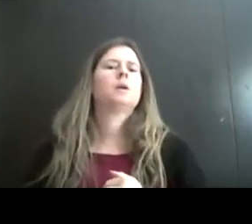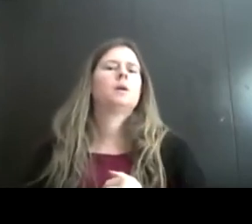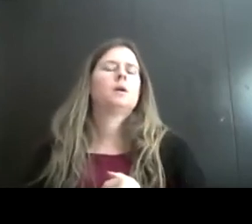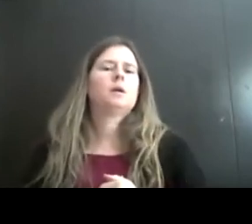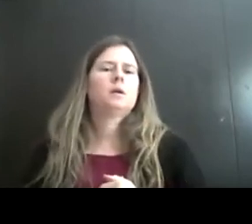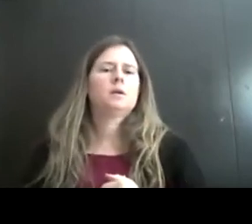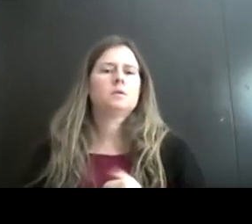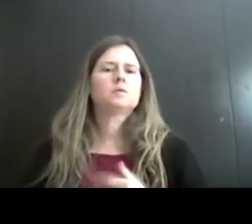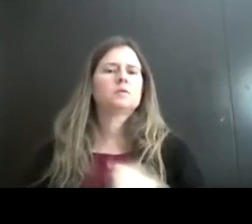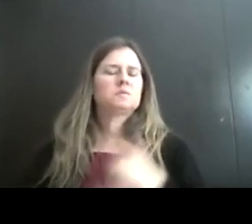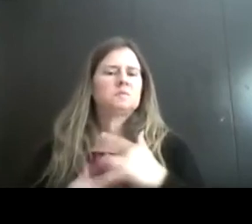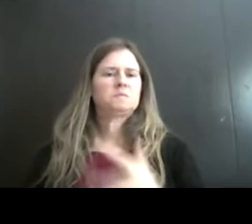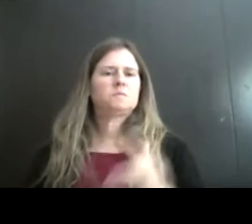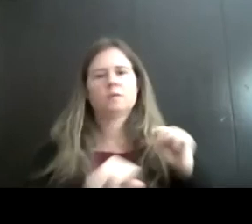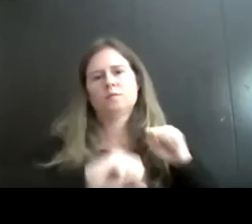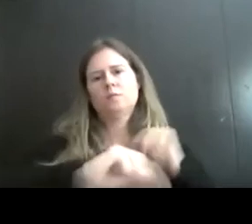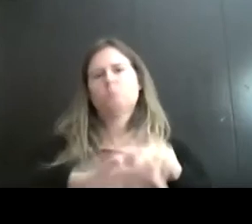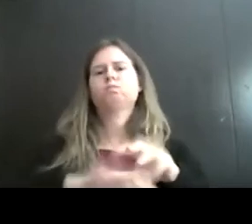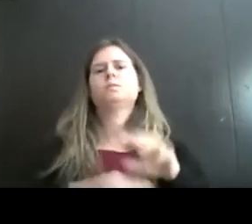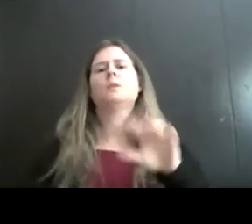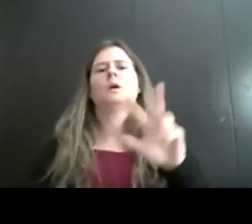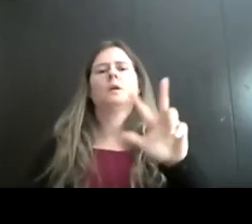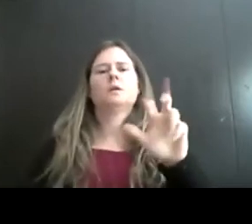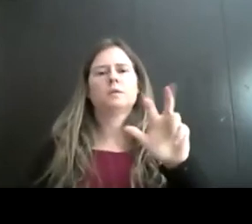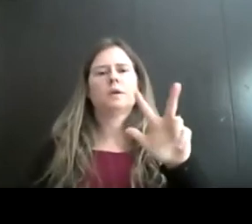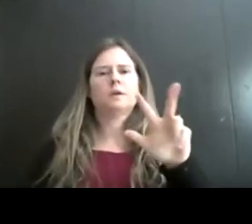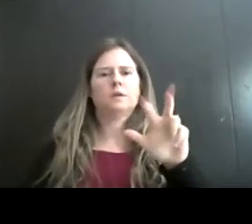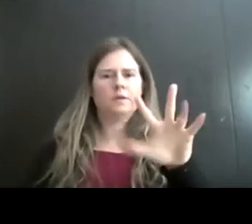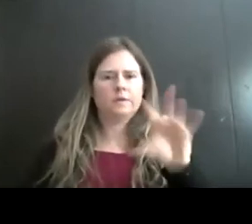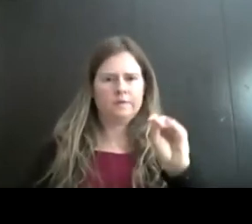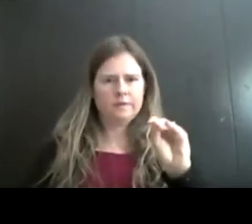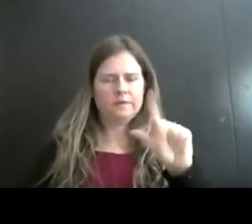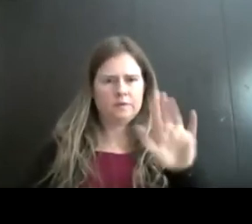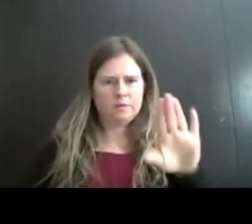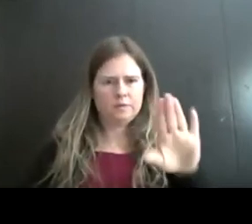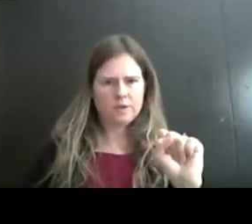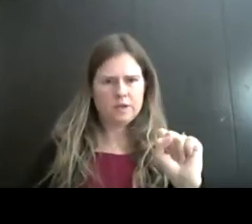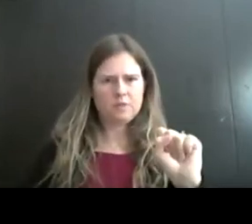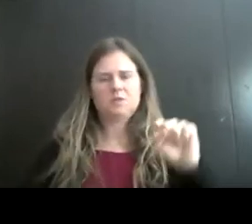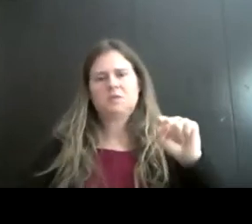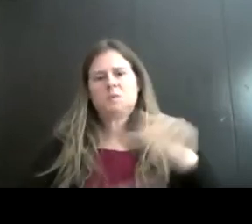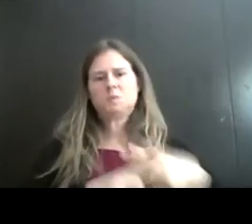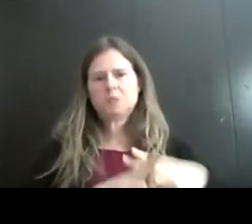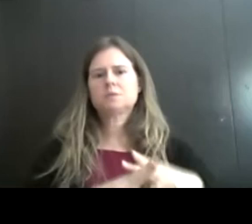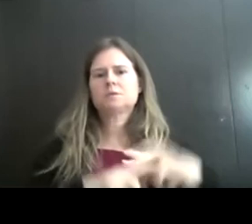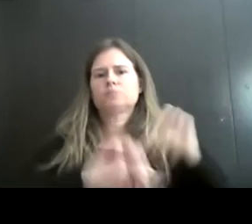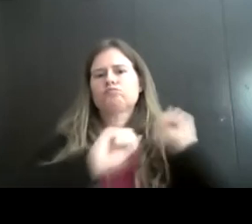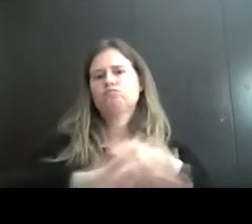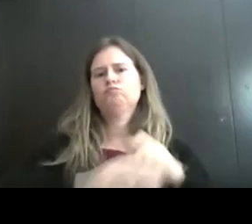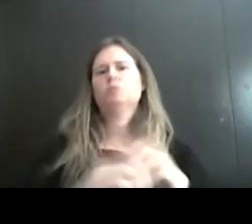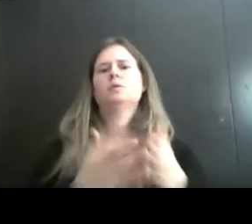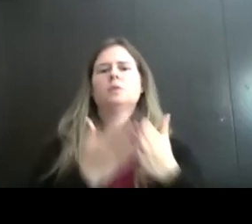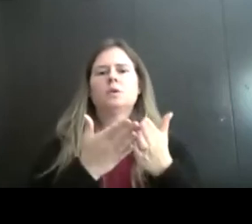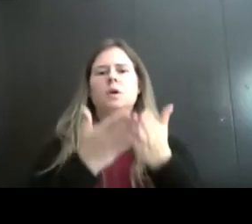about 300 pounds to 350 pounds of sandbags or ballast to get some of our tomoe or canoe